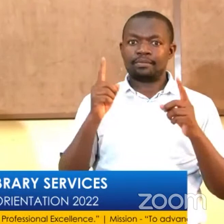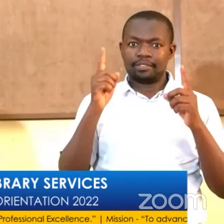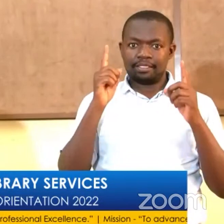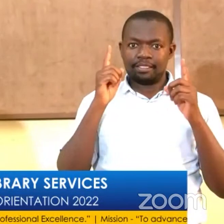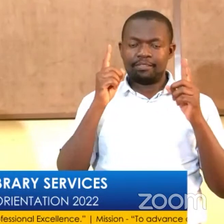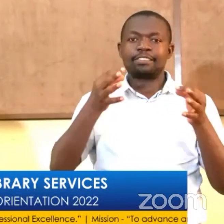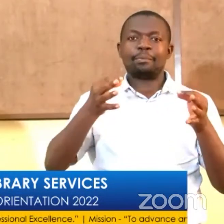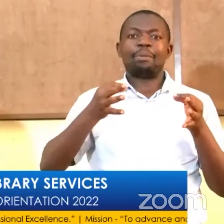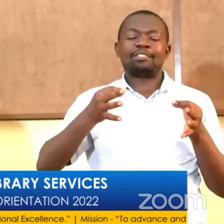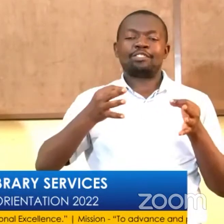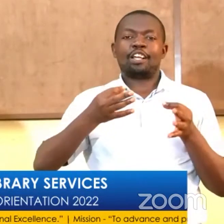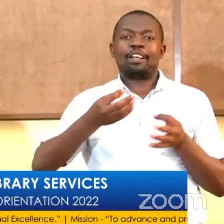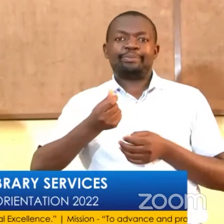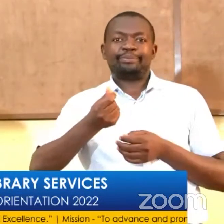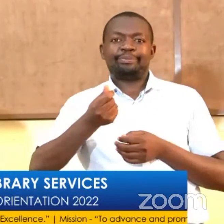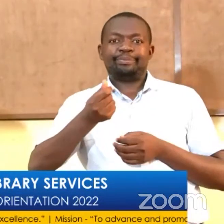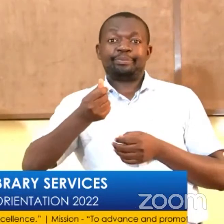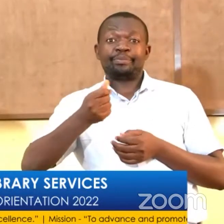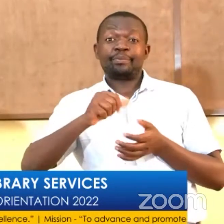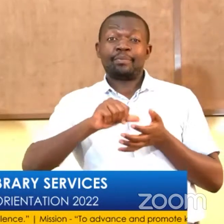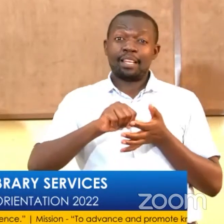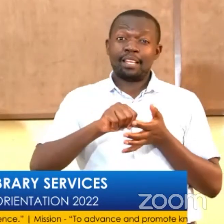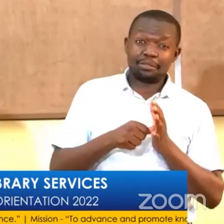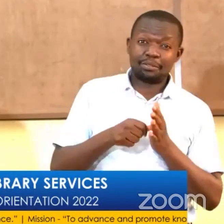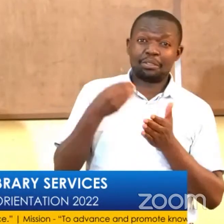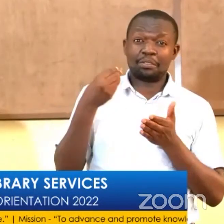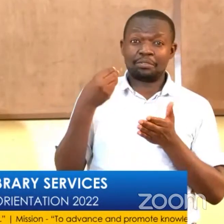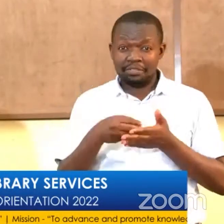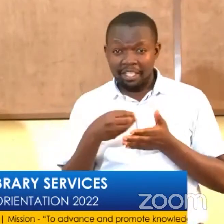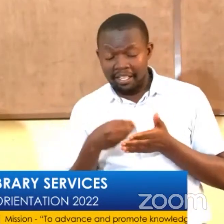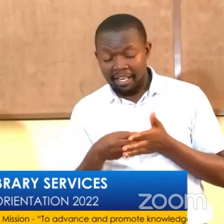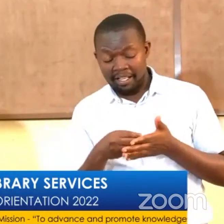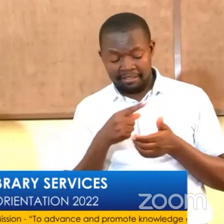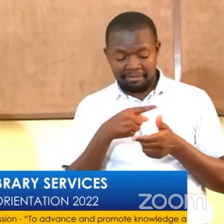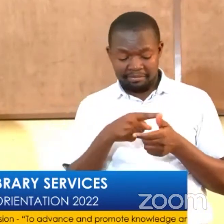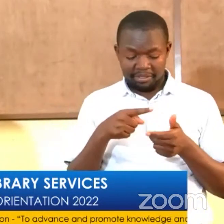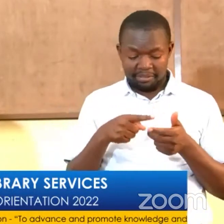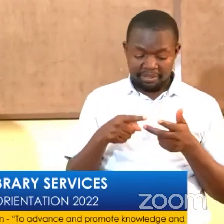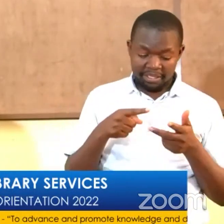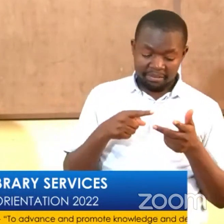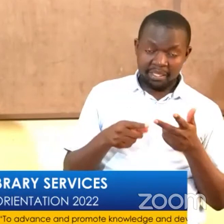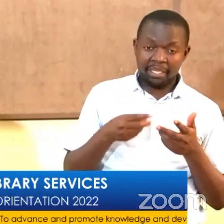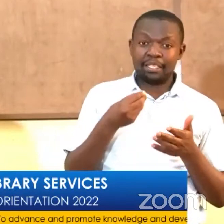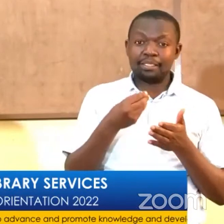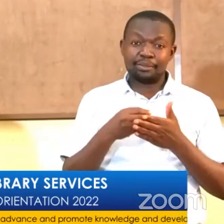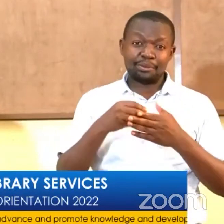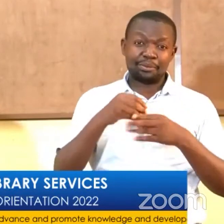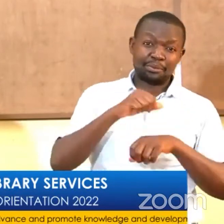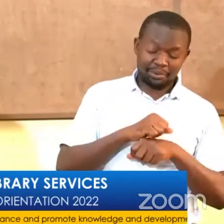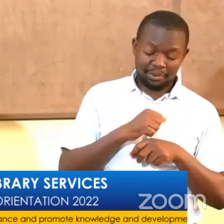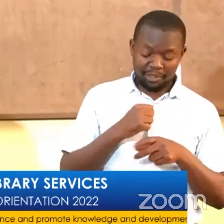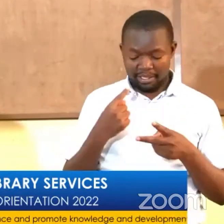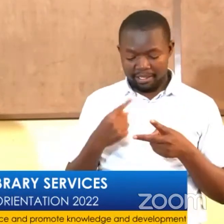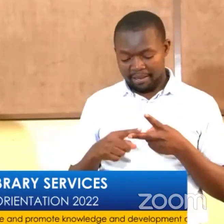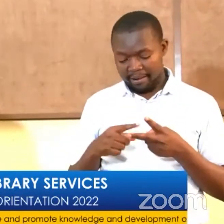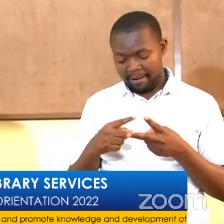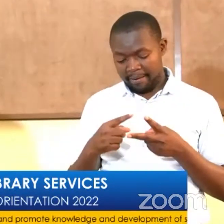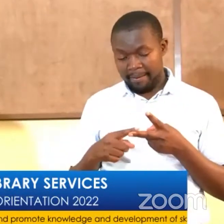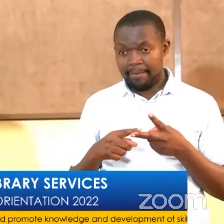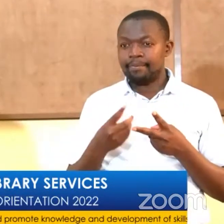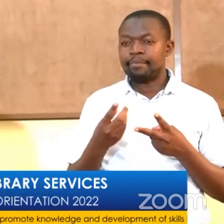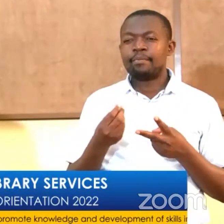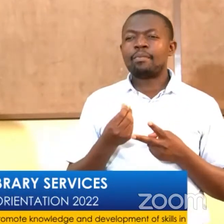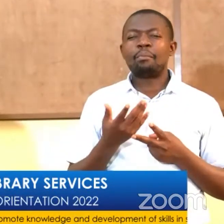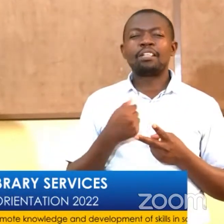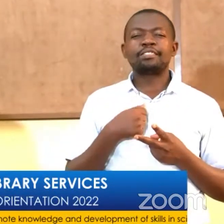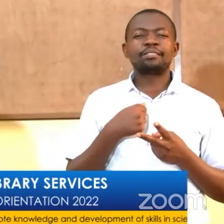bursar. Issues of finance, issues of tuition, issues of how much am I